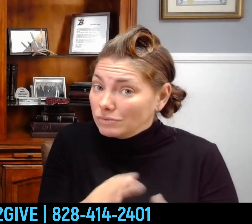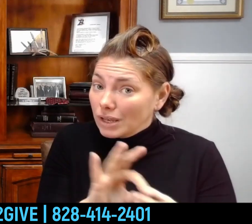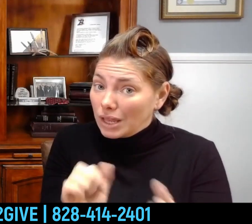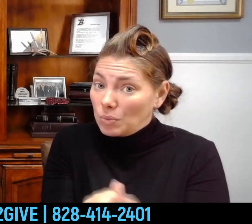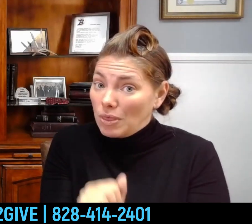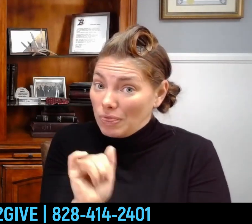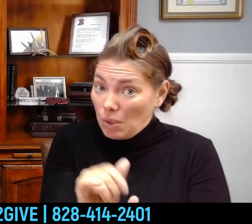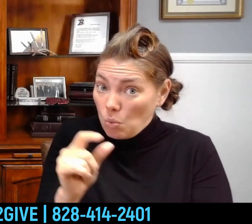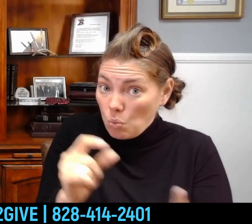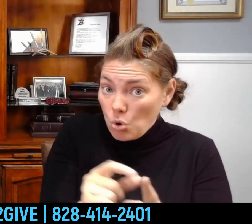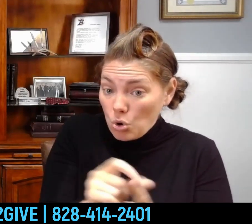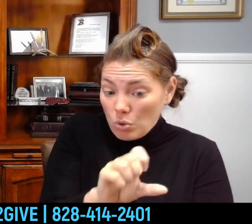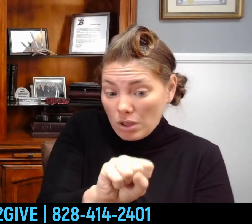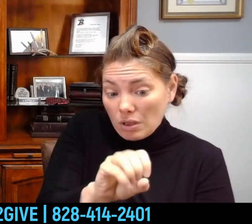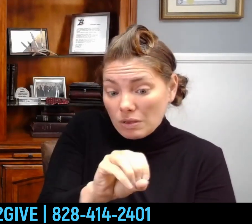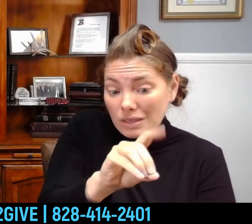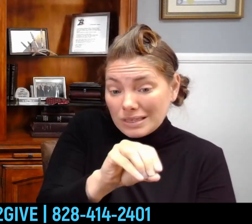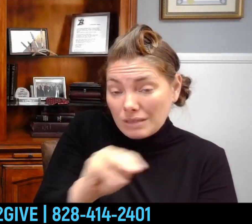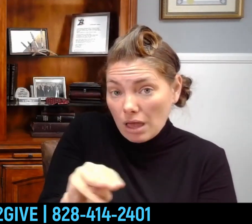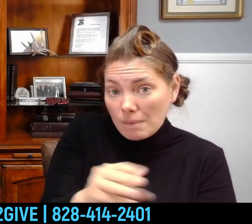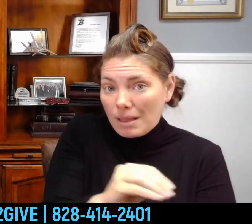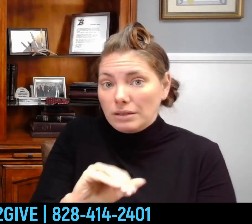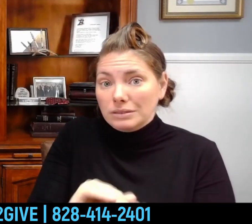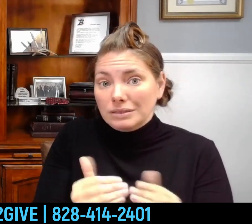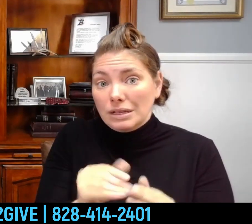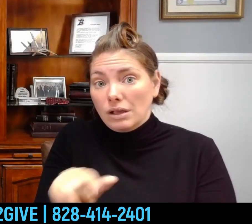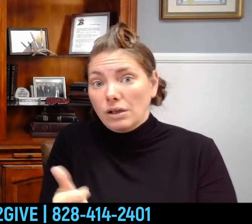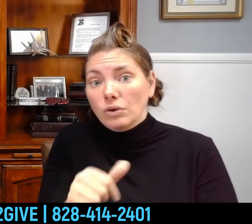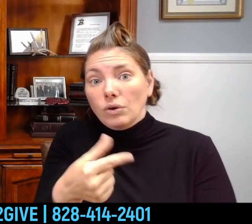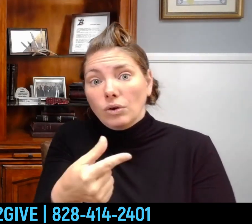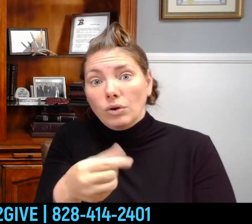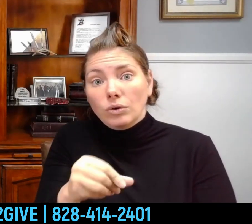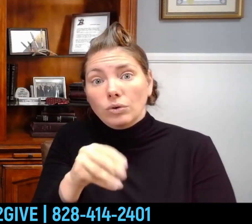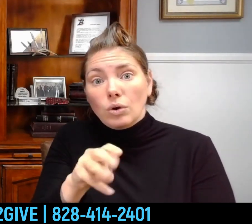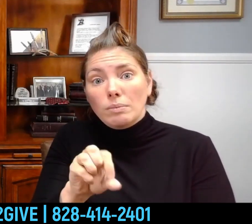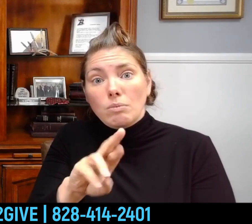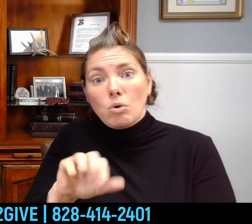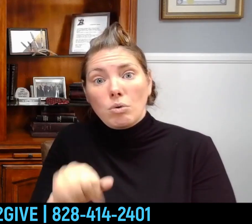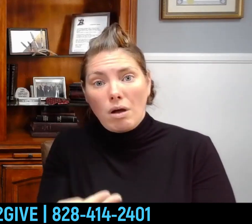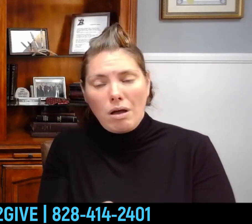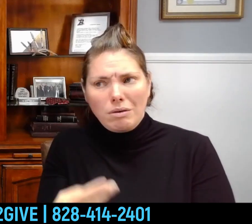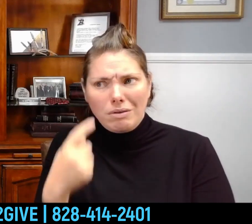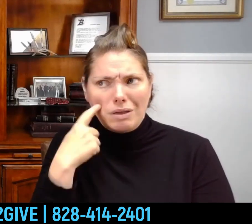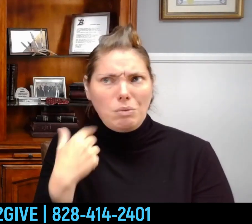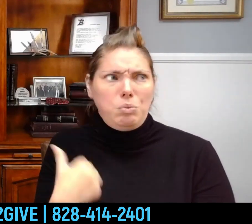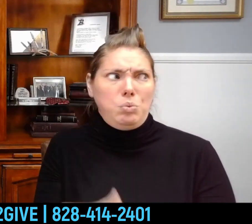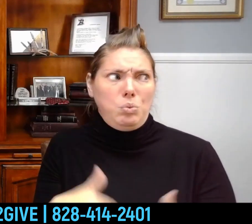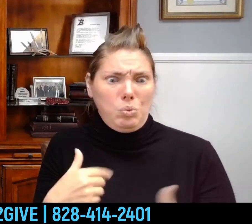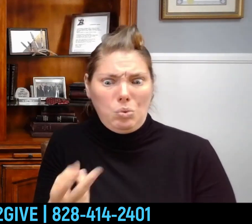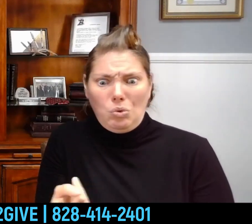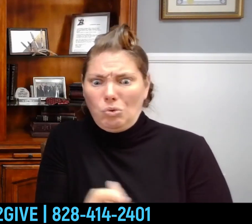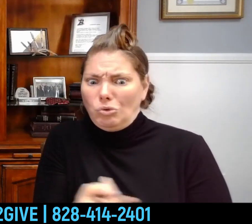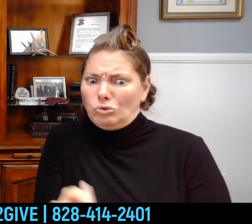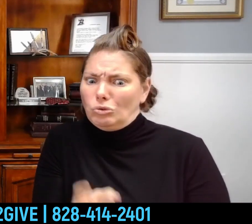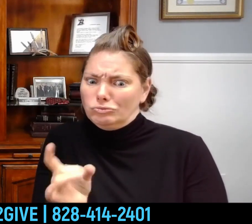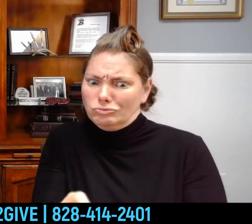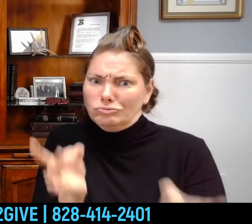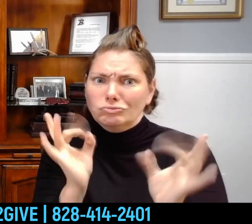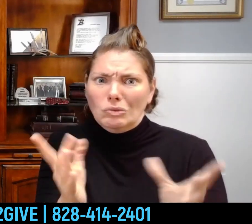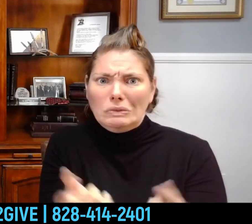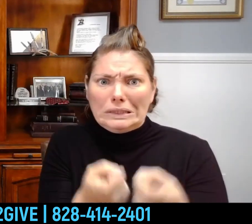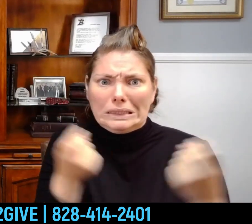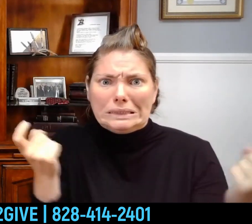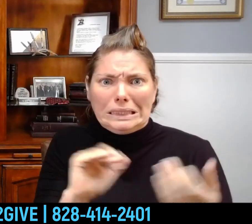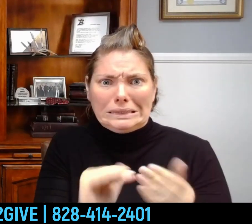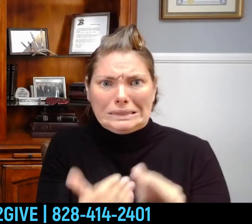and Gomorrah and them being destroyed, you think, man, they must have been such a sinful city.